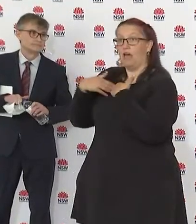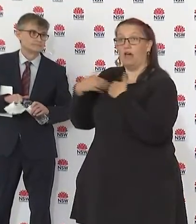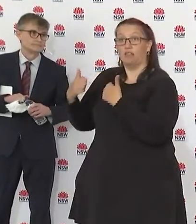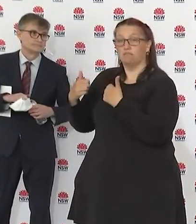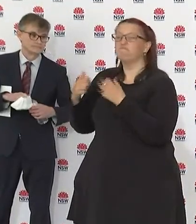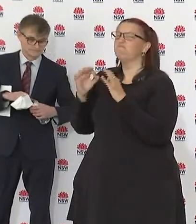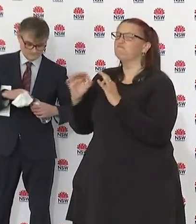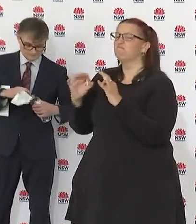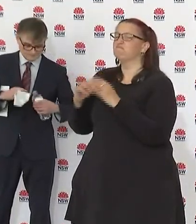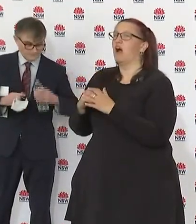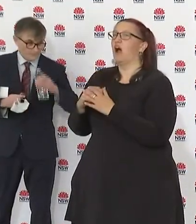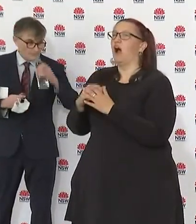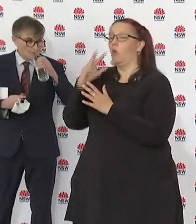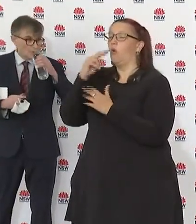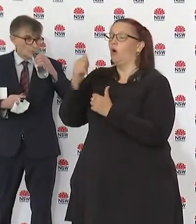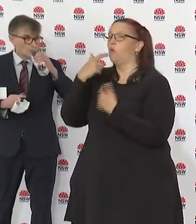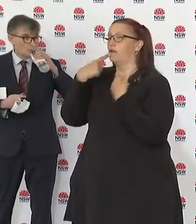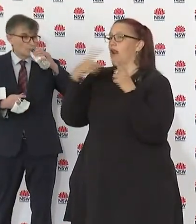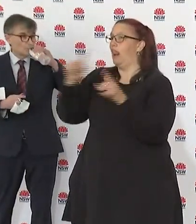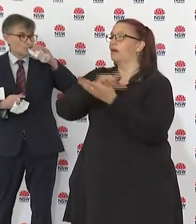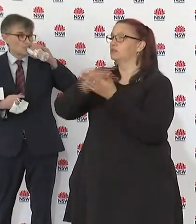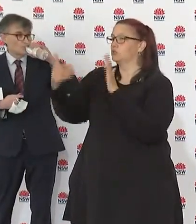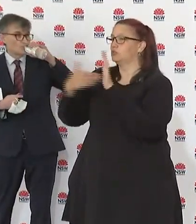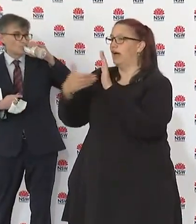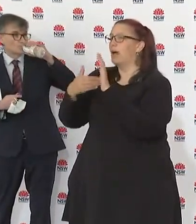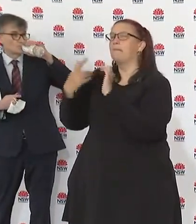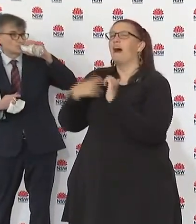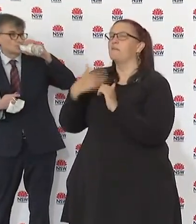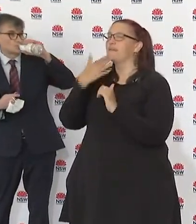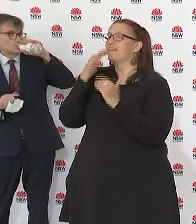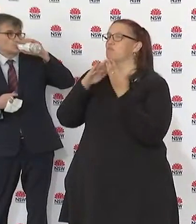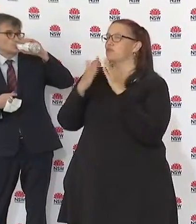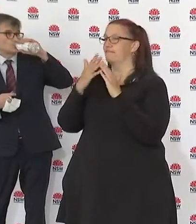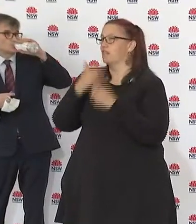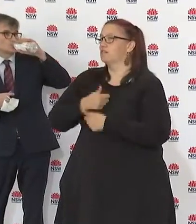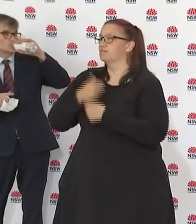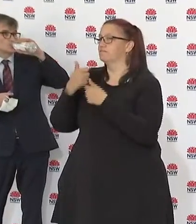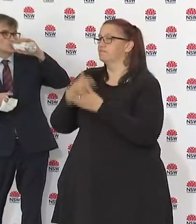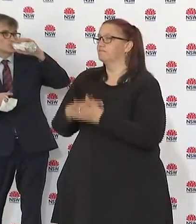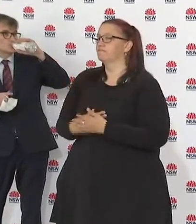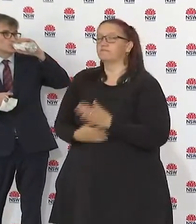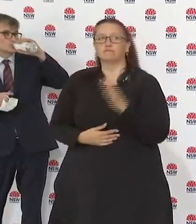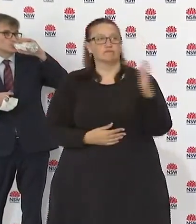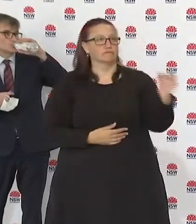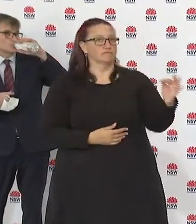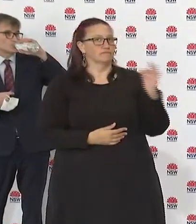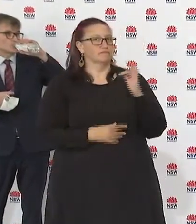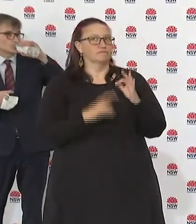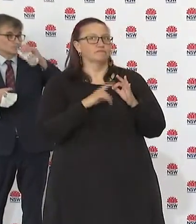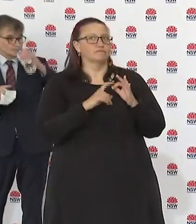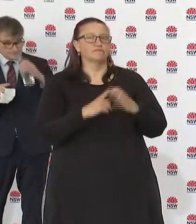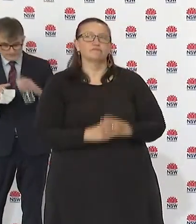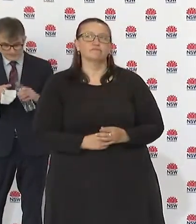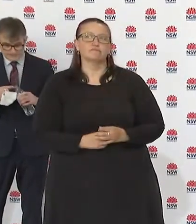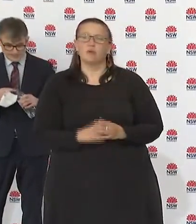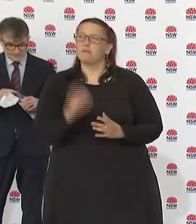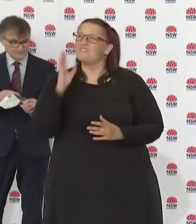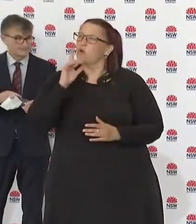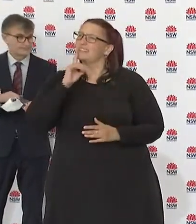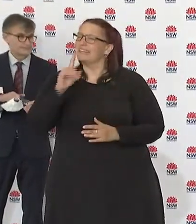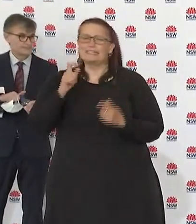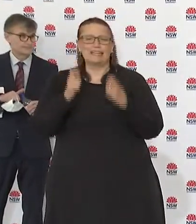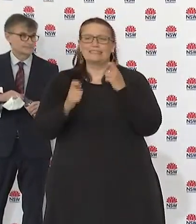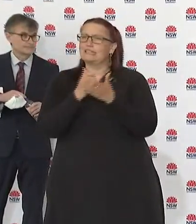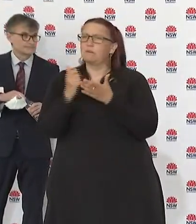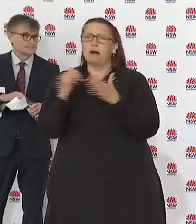look forward to positive news in that regard. And one of the factors was that testing numbers might not be high enough, but what are they at now? Look, I'll have to get information on what the